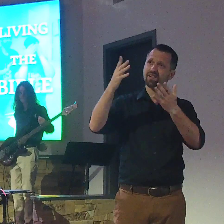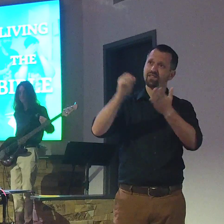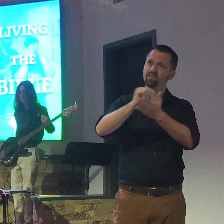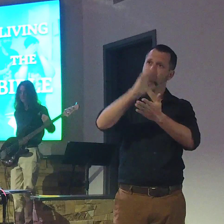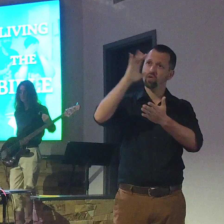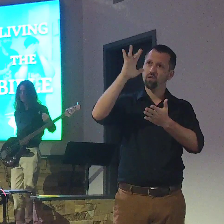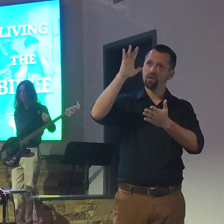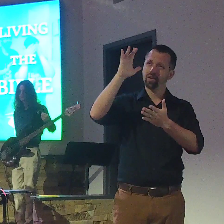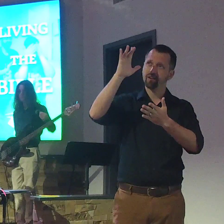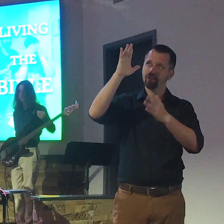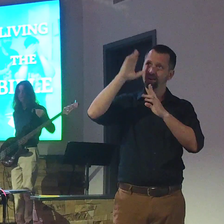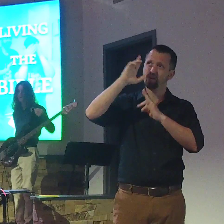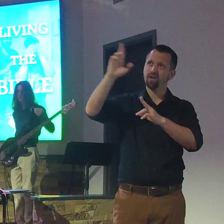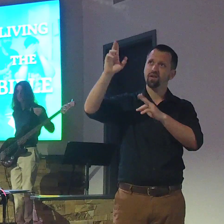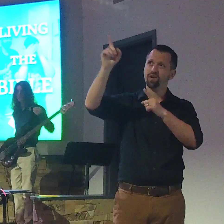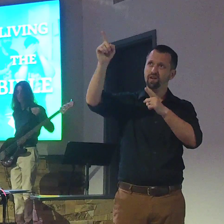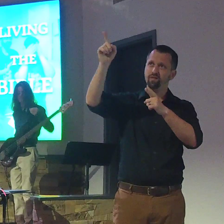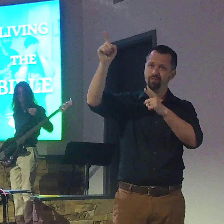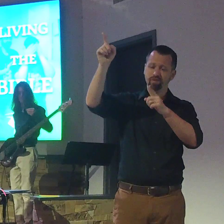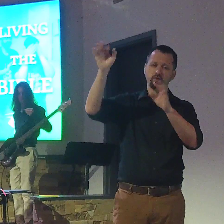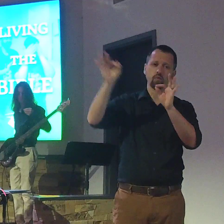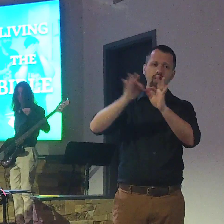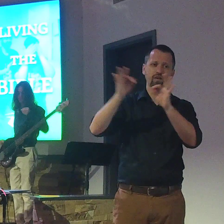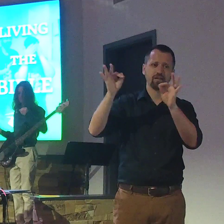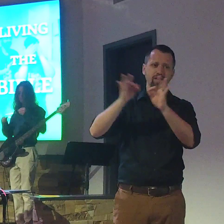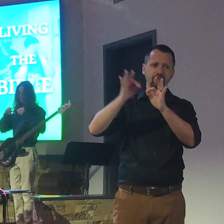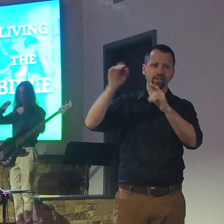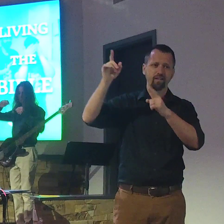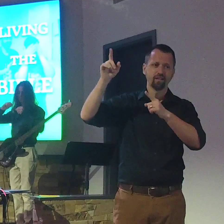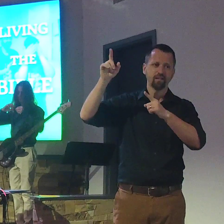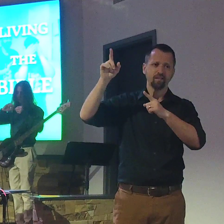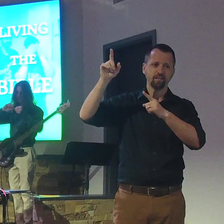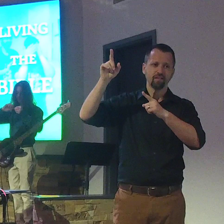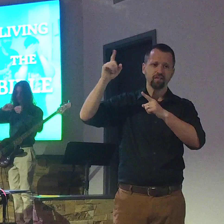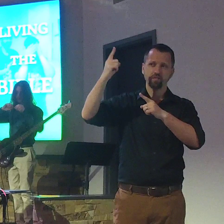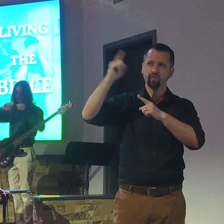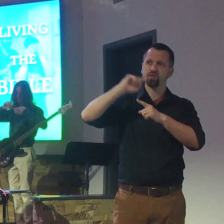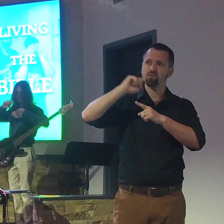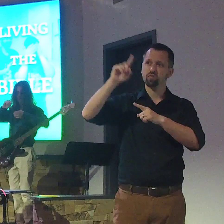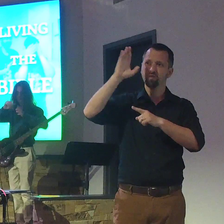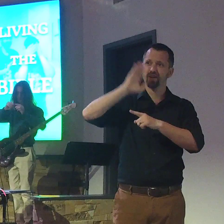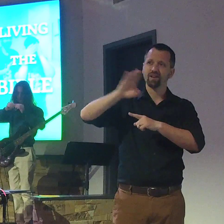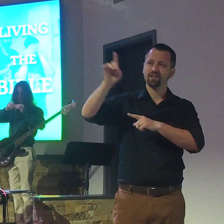due. Give honor to whom honor is due. The one true God.